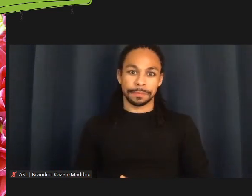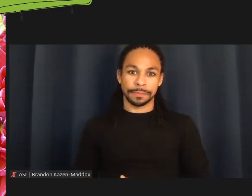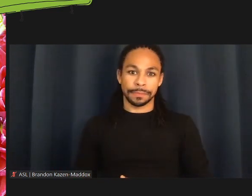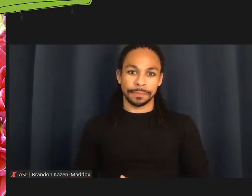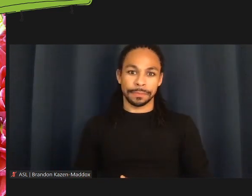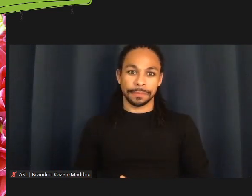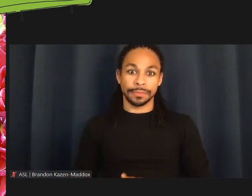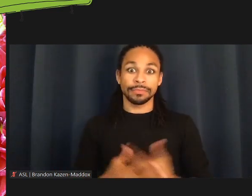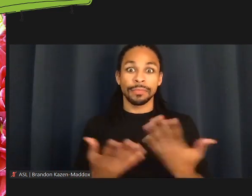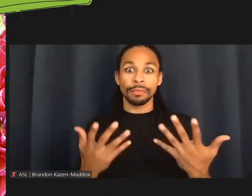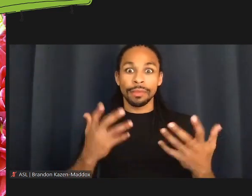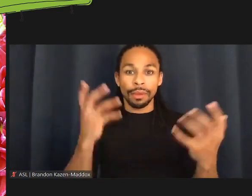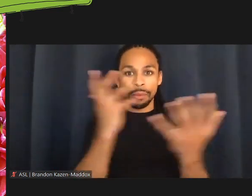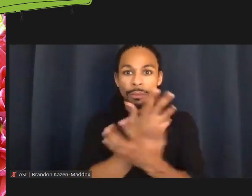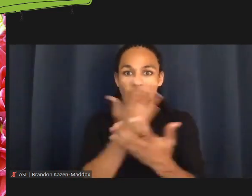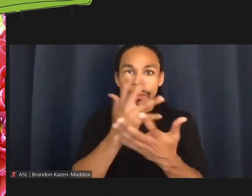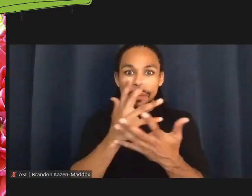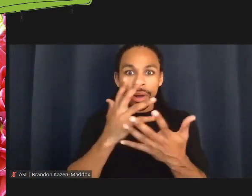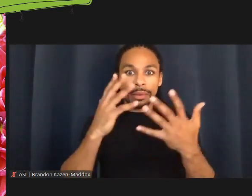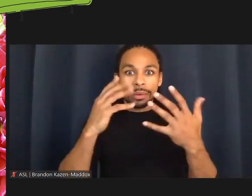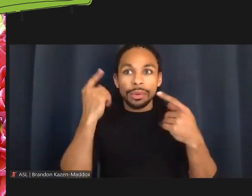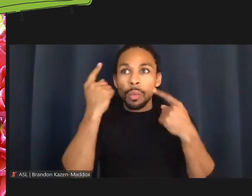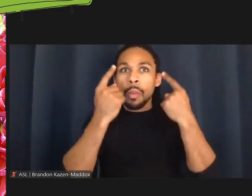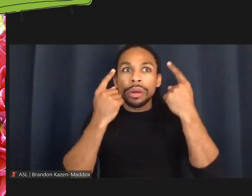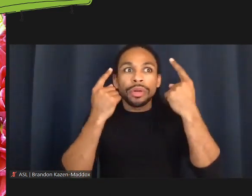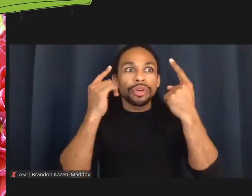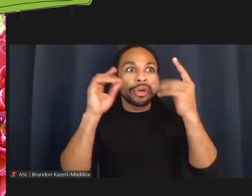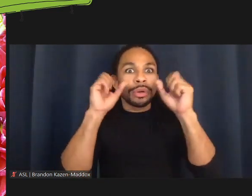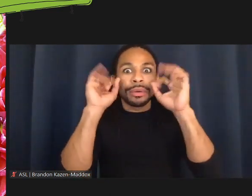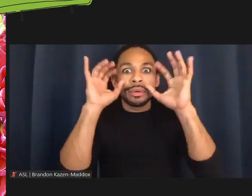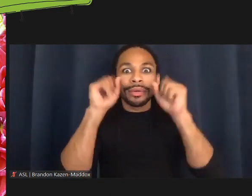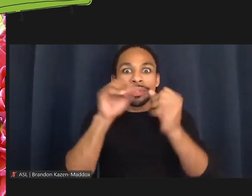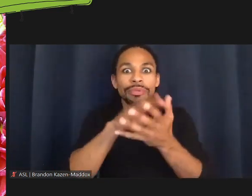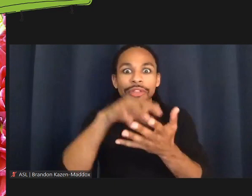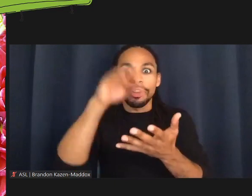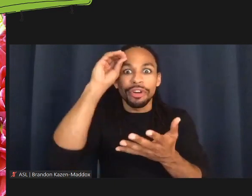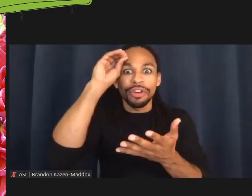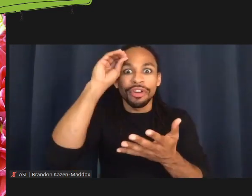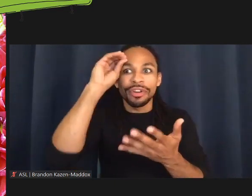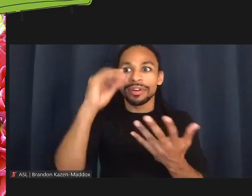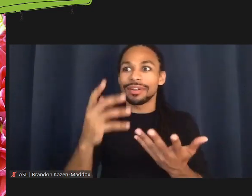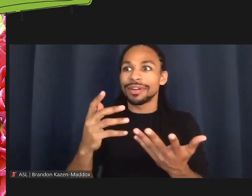What wonder to learn what counts as miraculous.